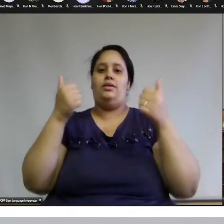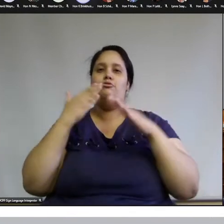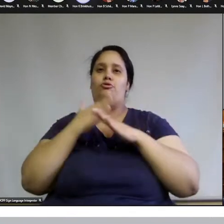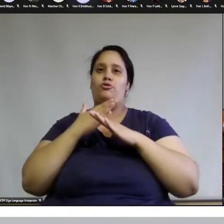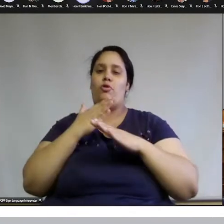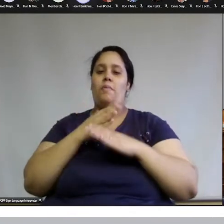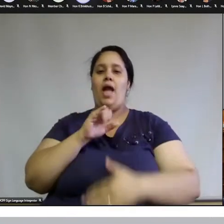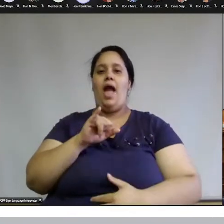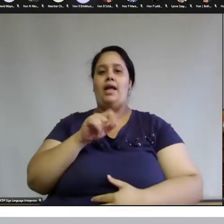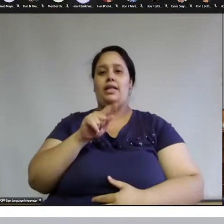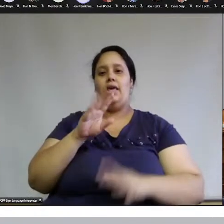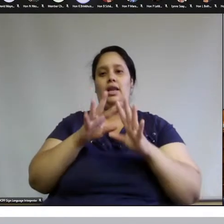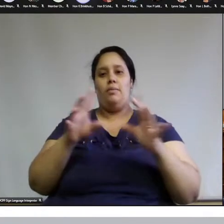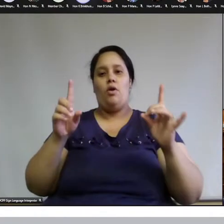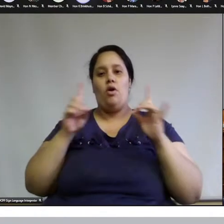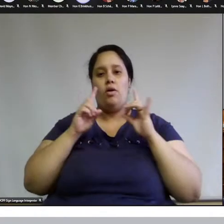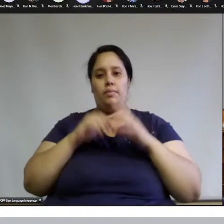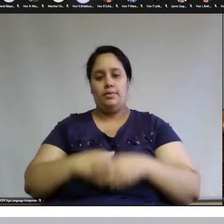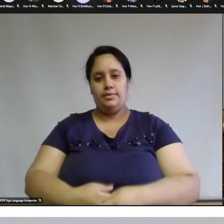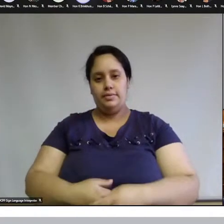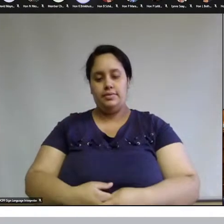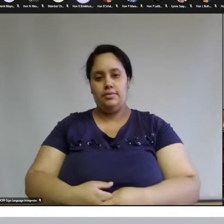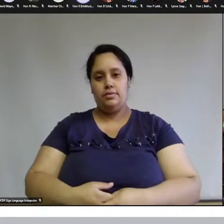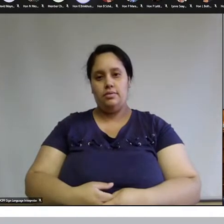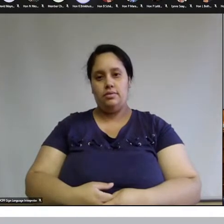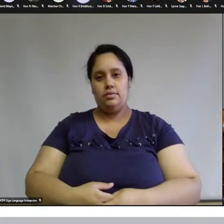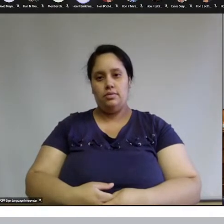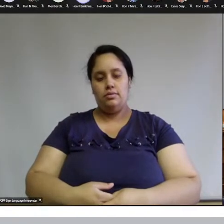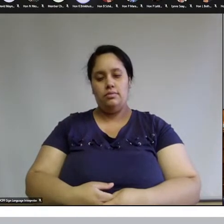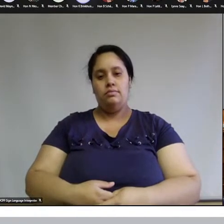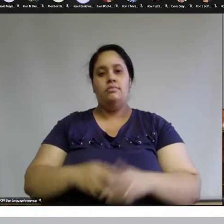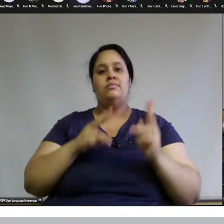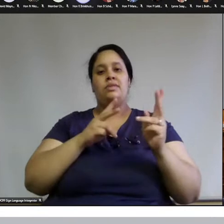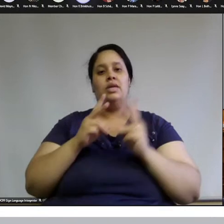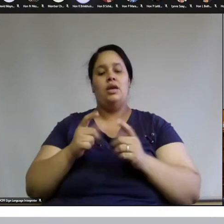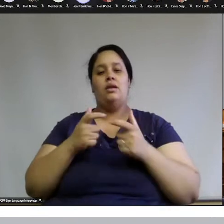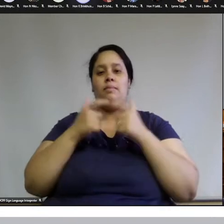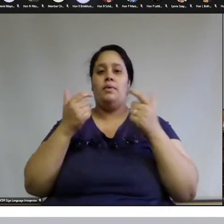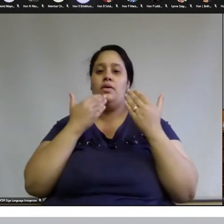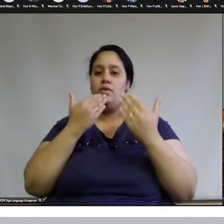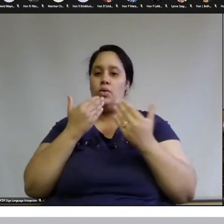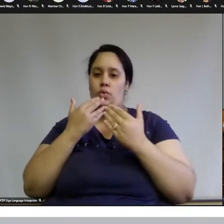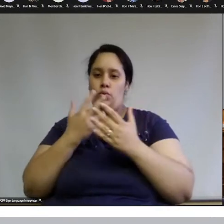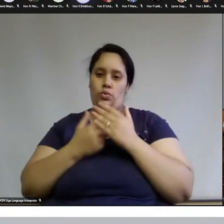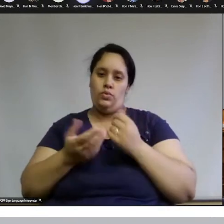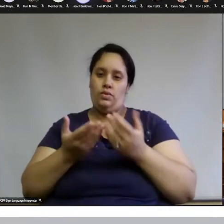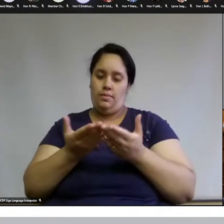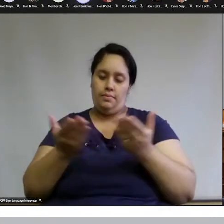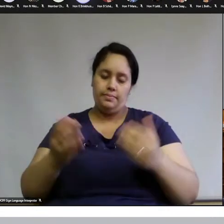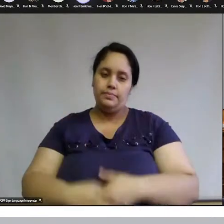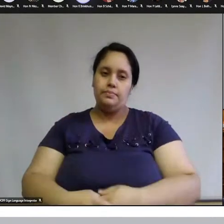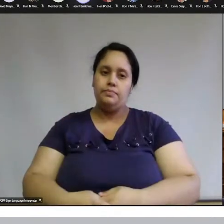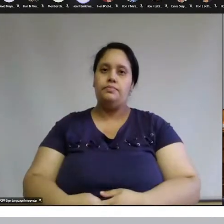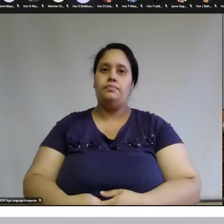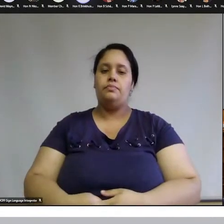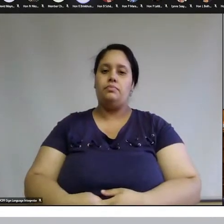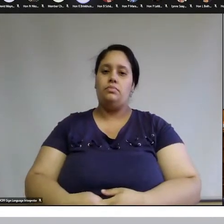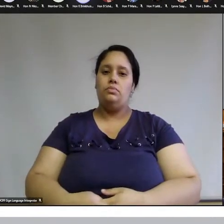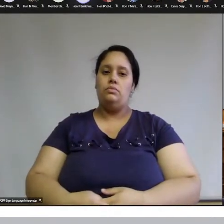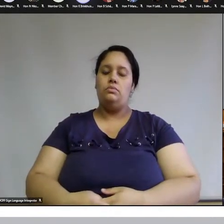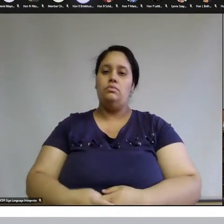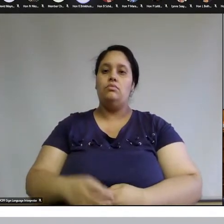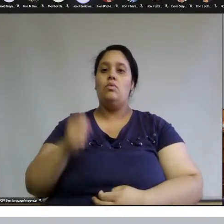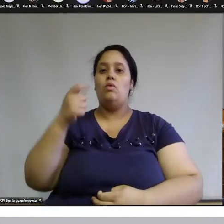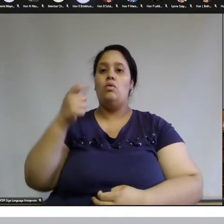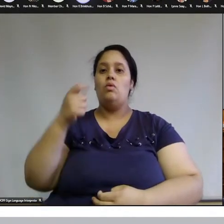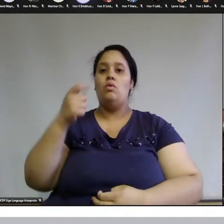IT department. And yes, again, I want to say a big thank you to them. And all the members also of the Western Cape,